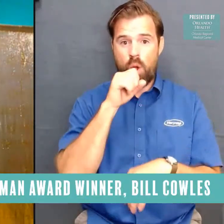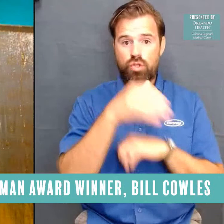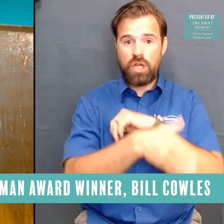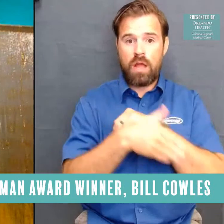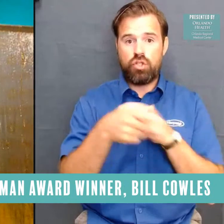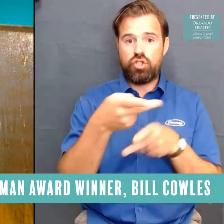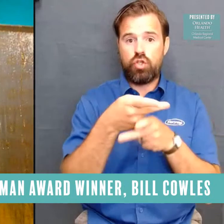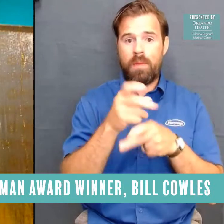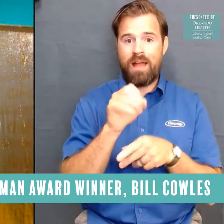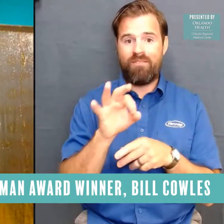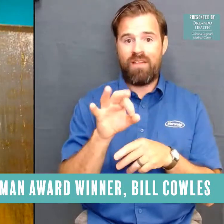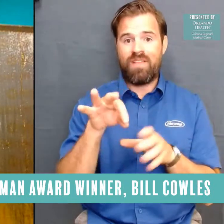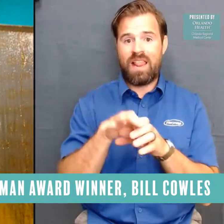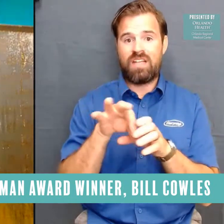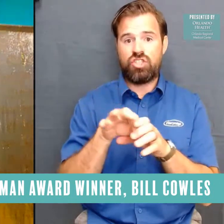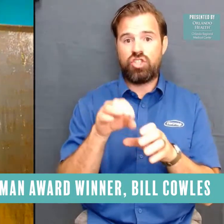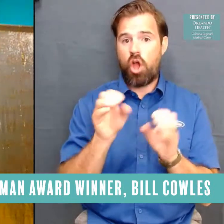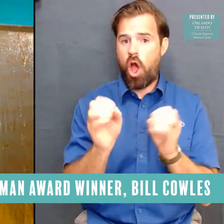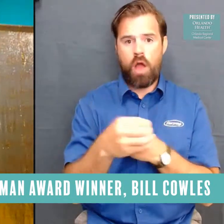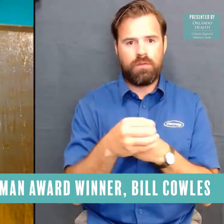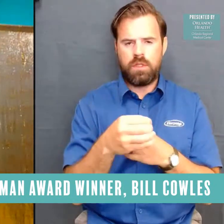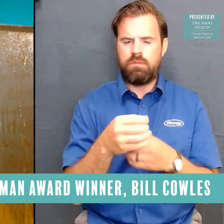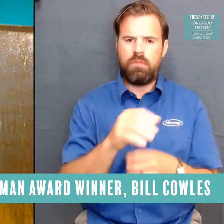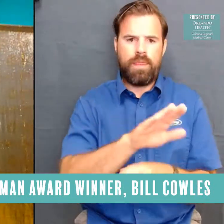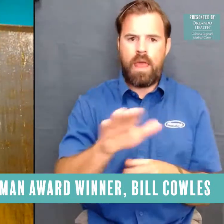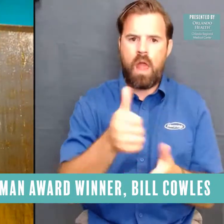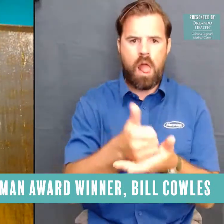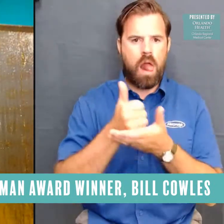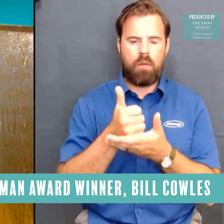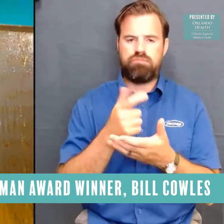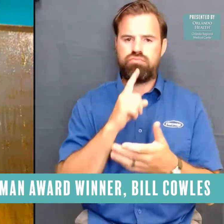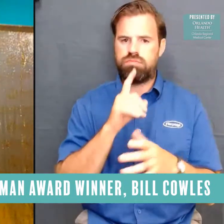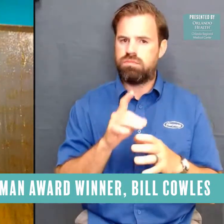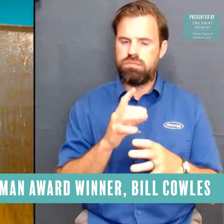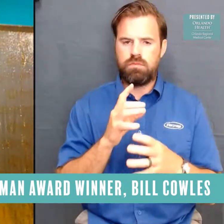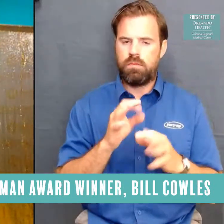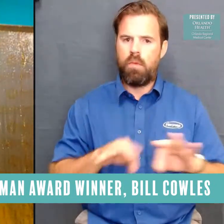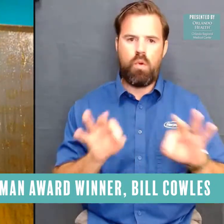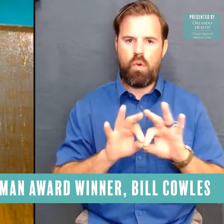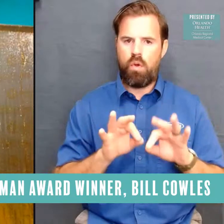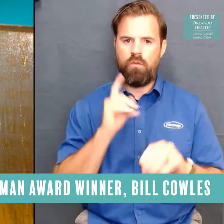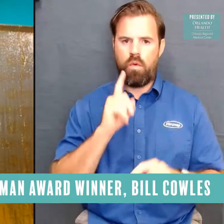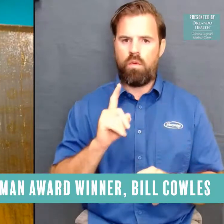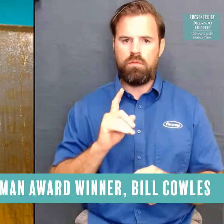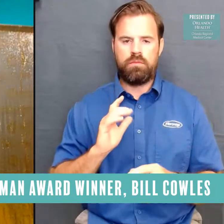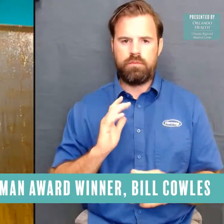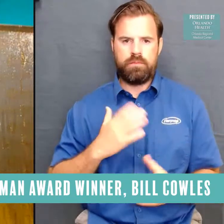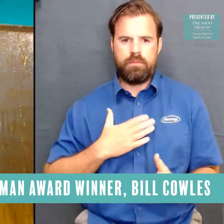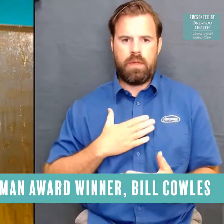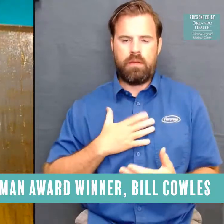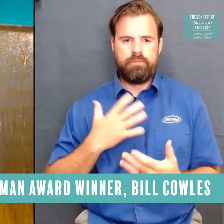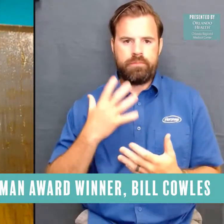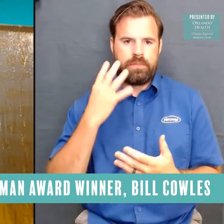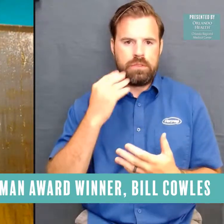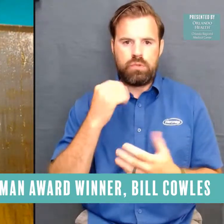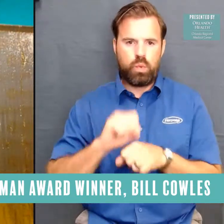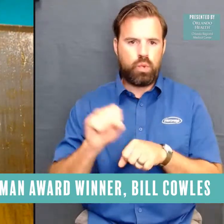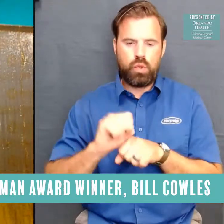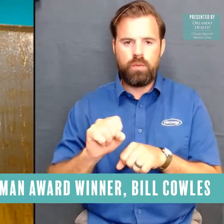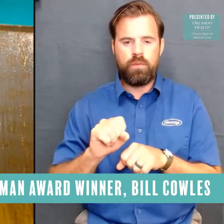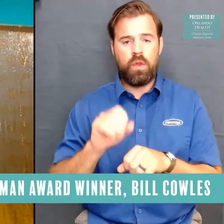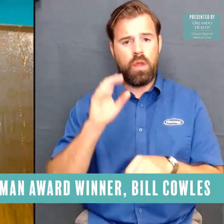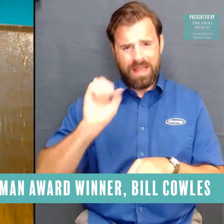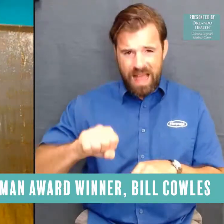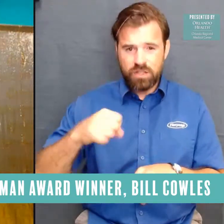Supervisor Elections Office. And so with that, we contracted with CIL to provide disability